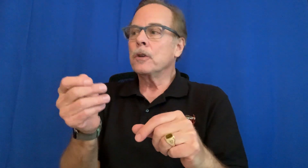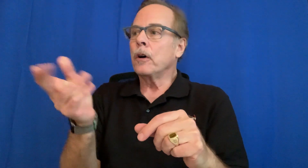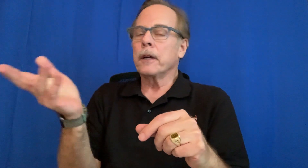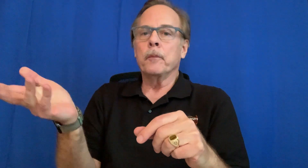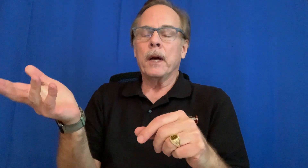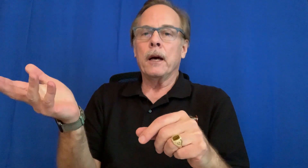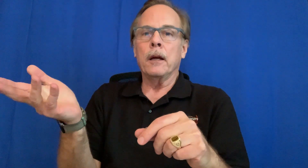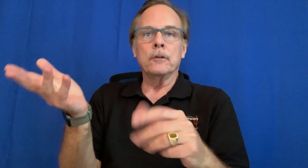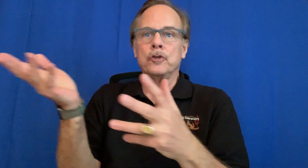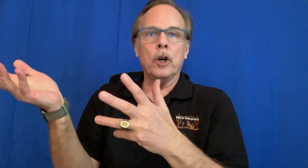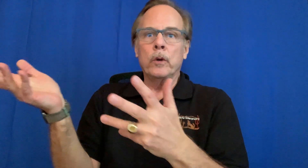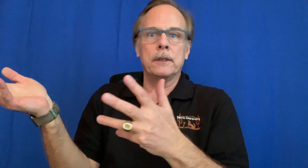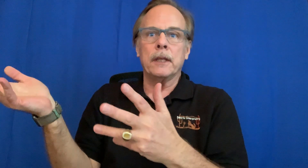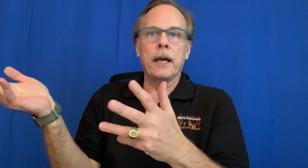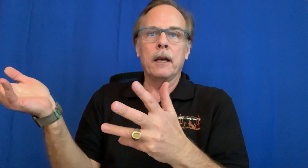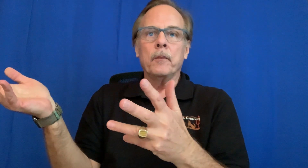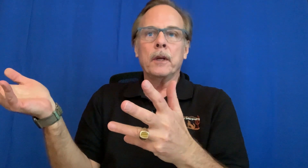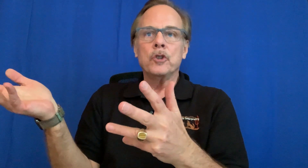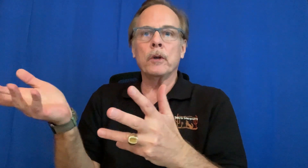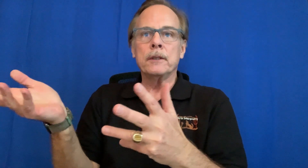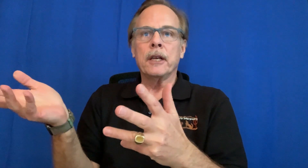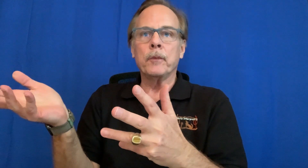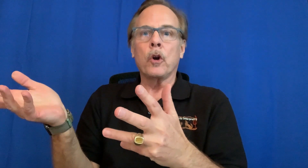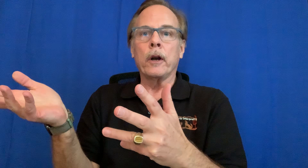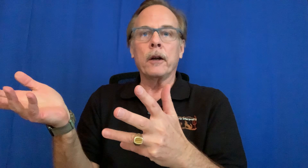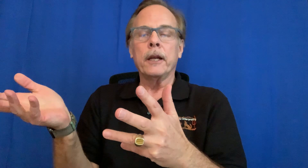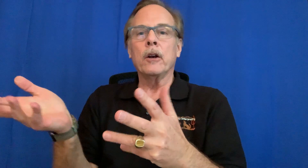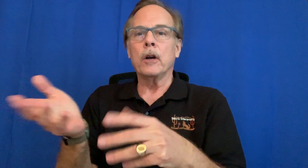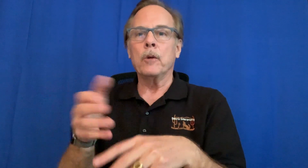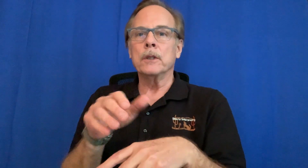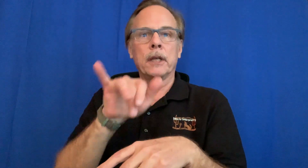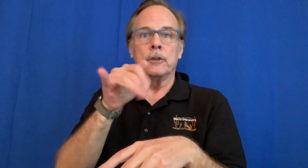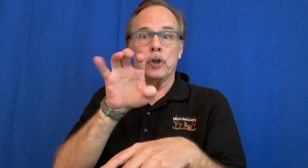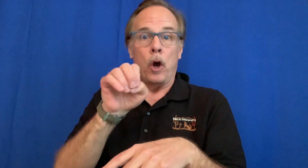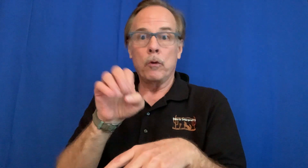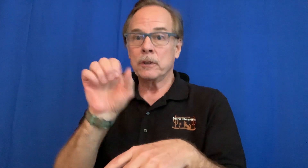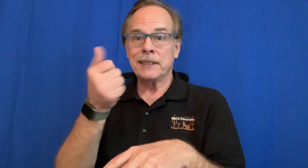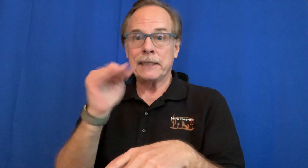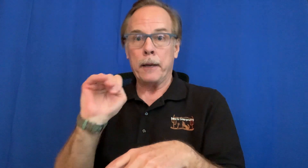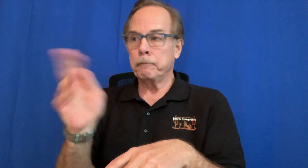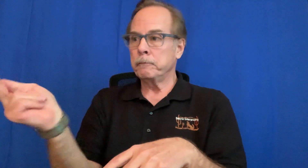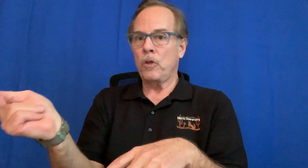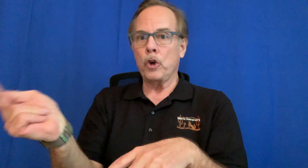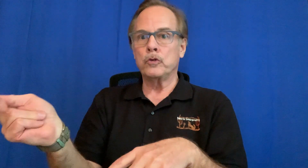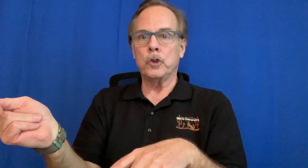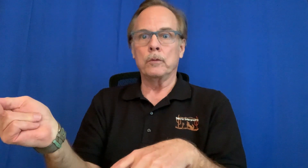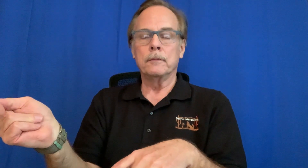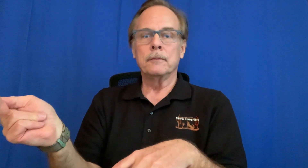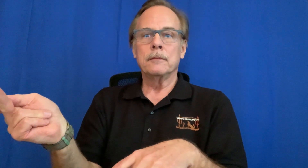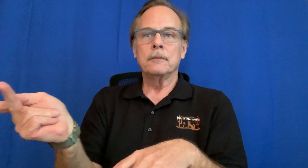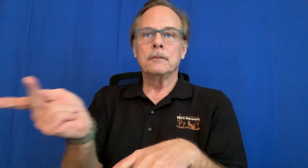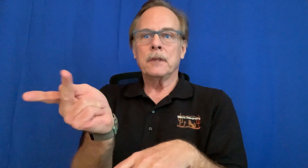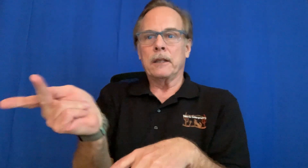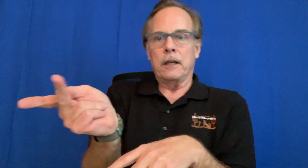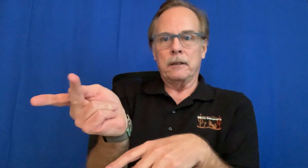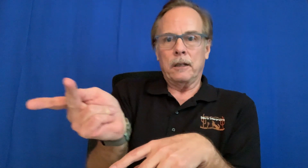talking about Joe and Sam, and Joe and Sam aren't here, and I would say those two, like that. I went